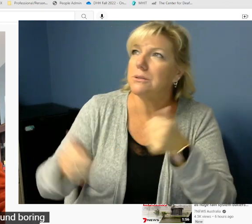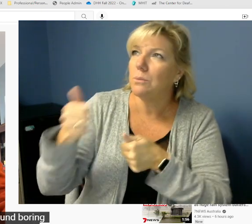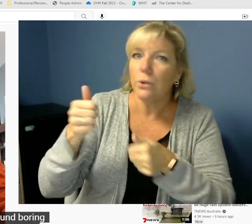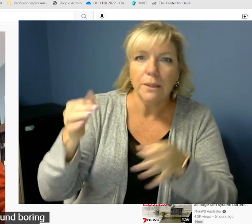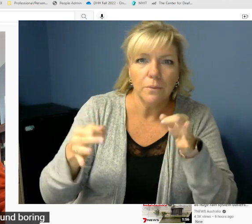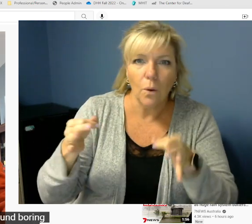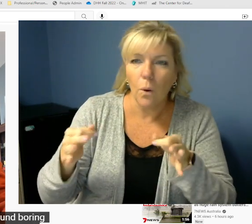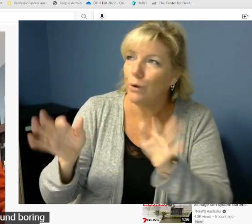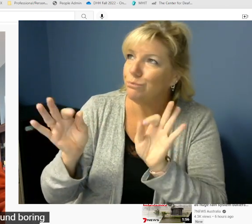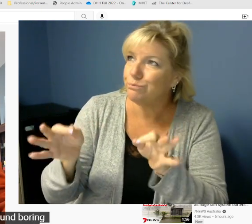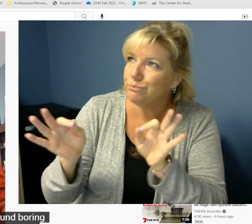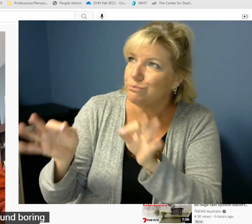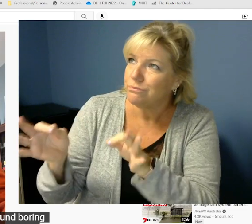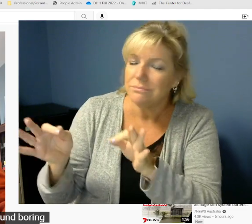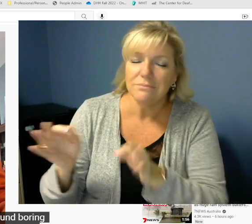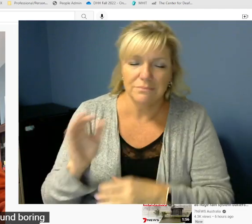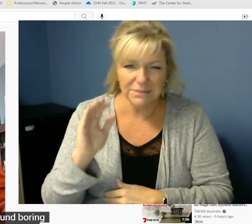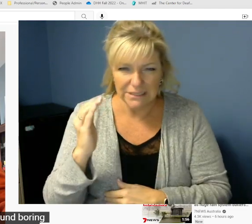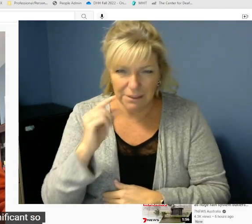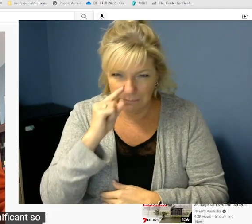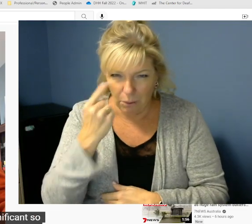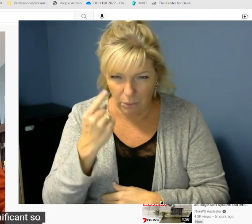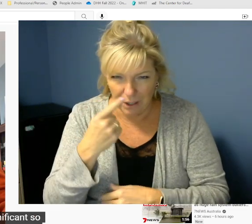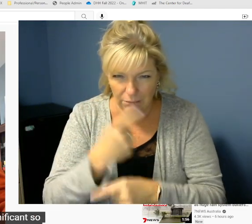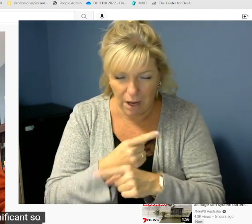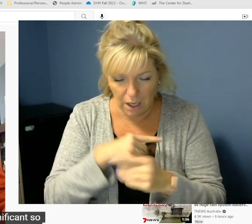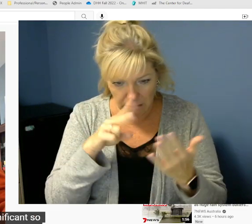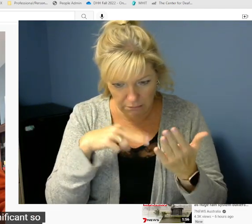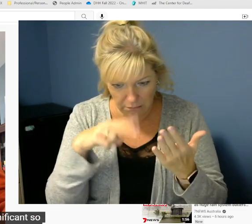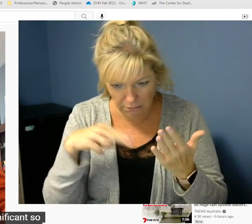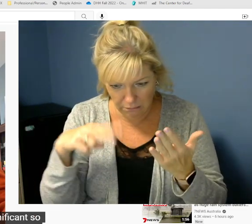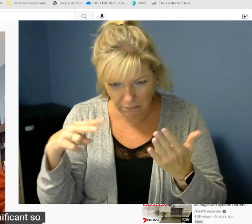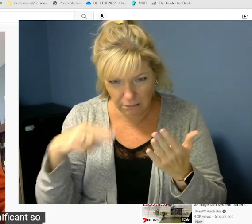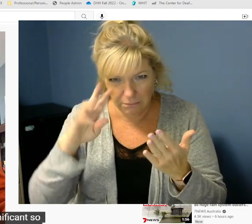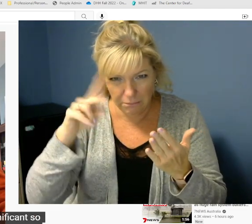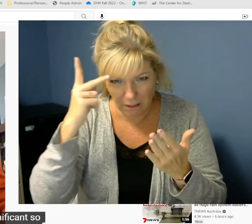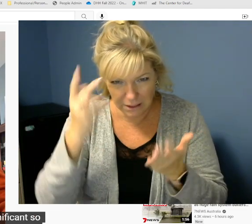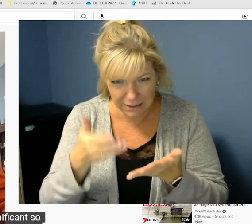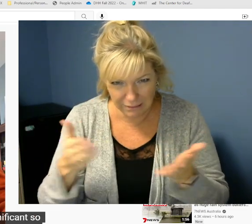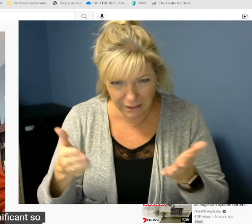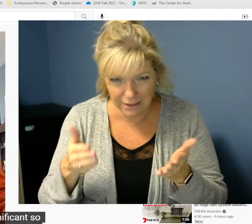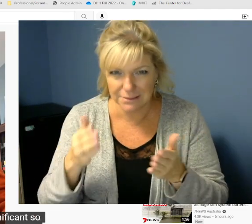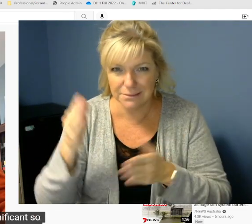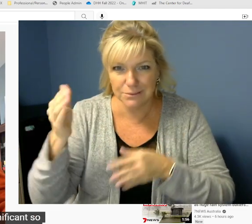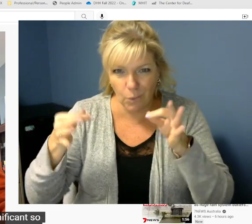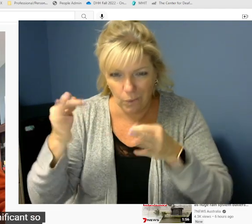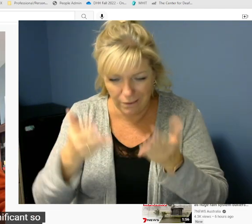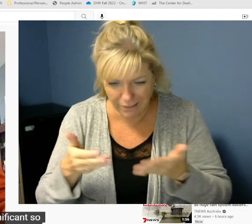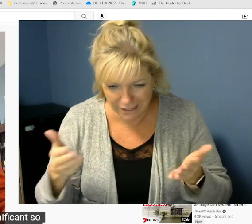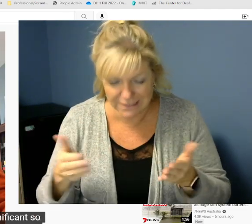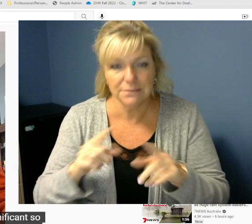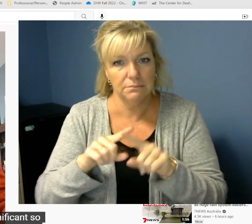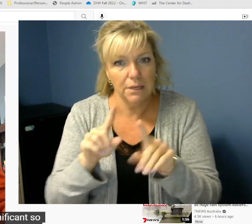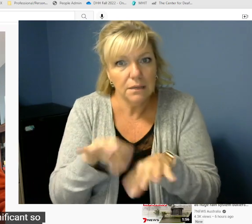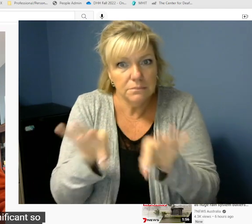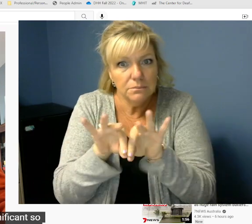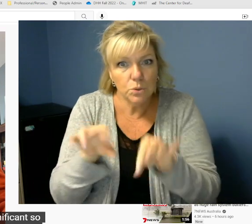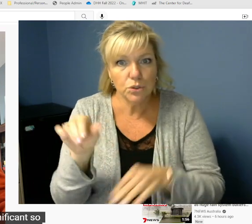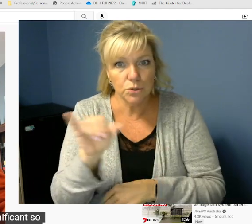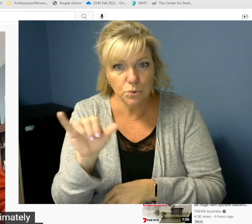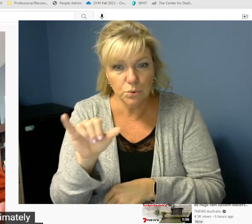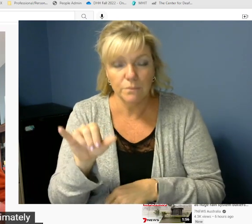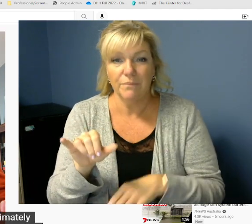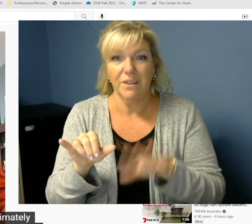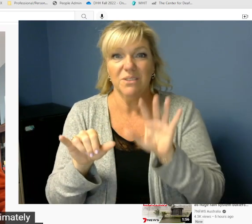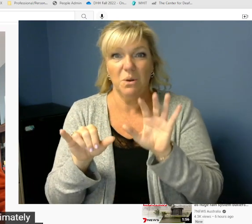sound boring when you're like looking at the ins and outs of them, but ultimately are pretty significant. So the nullification crisis is like that